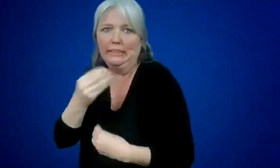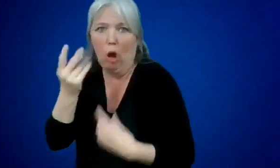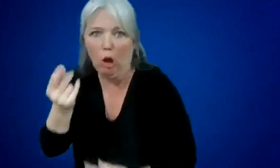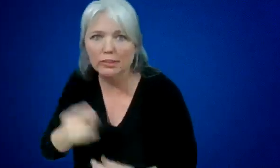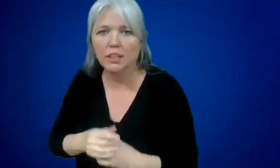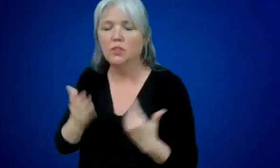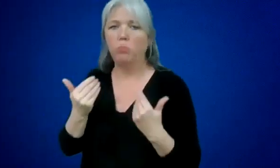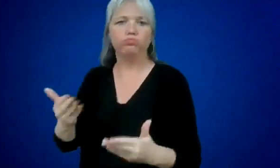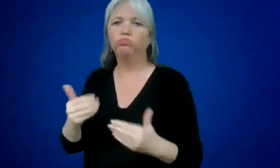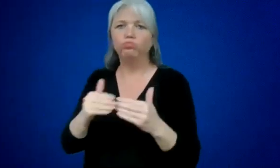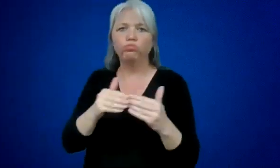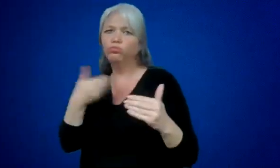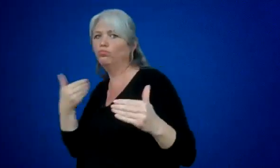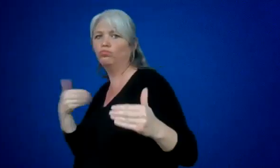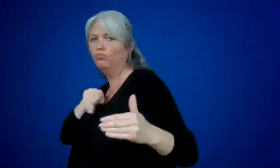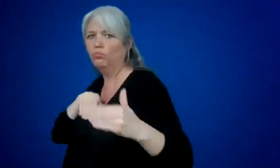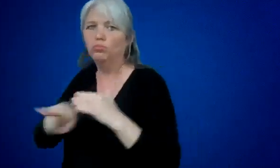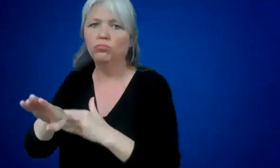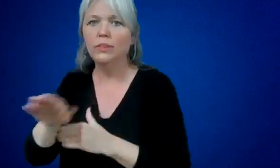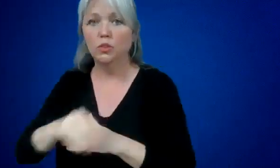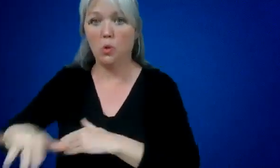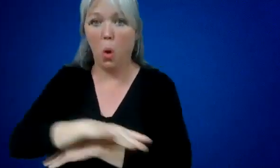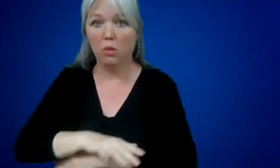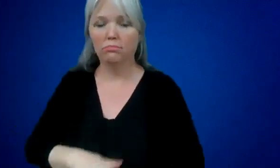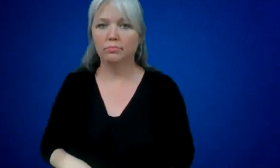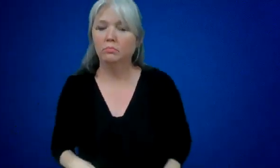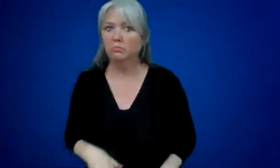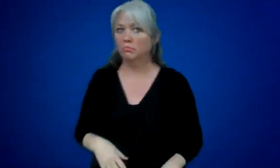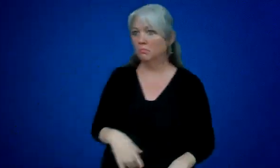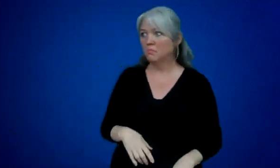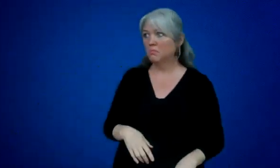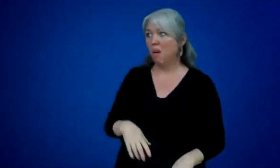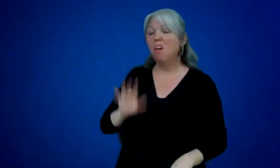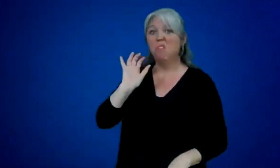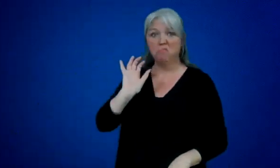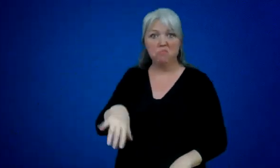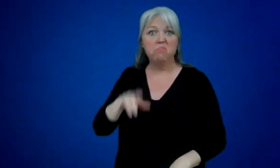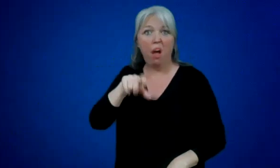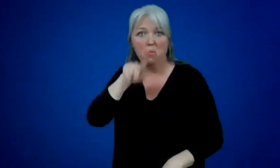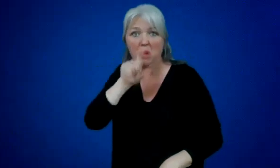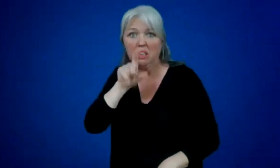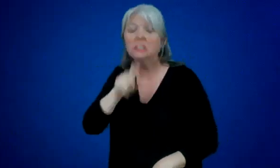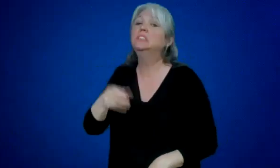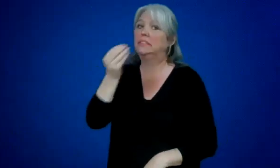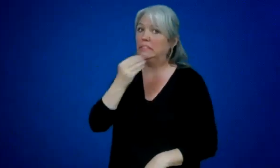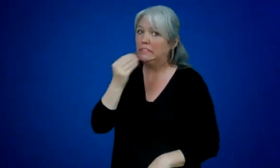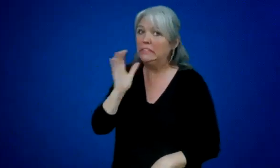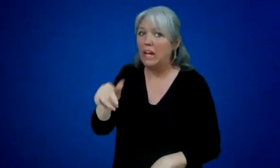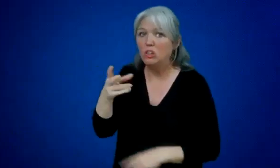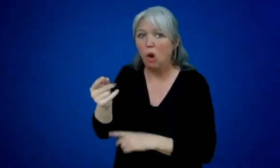and into the yard. "That witch is going to eat the dog for dinner and you for dessert," Stevie